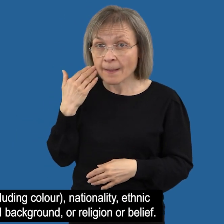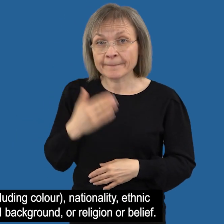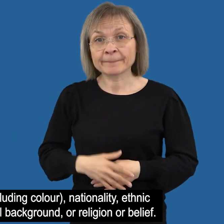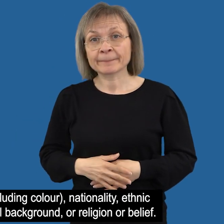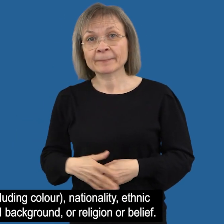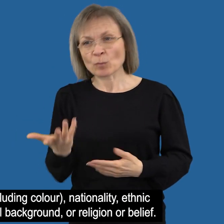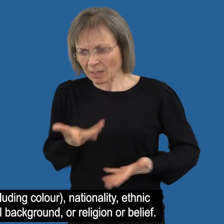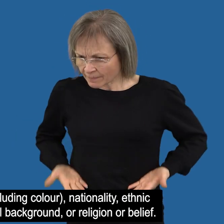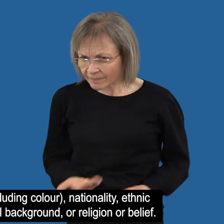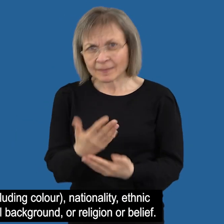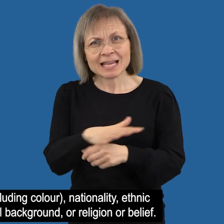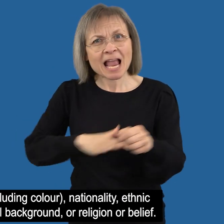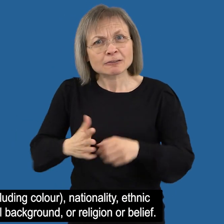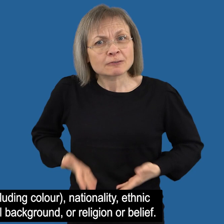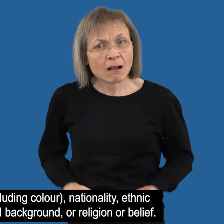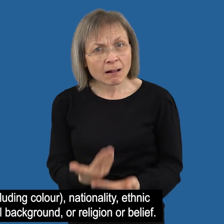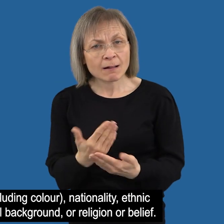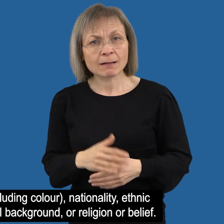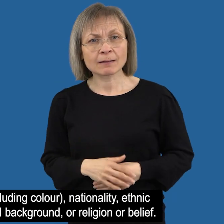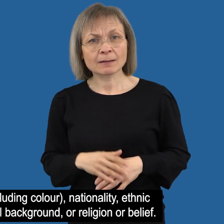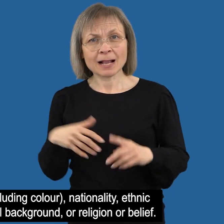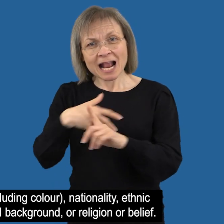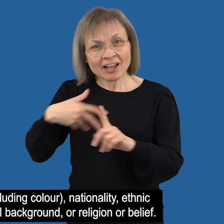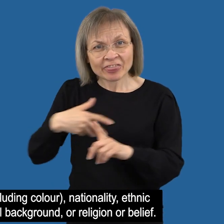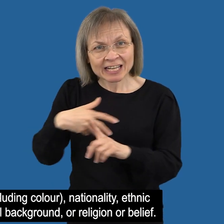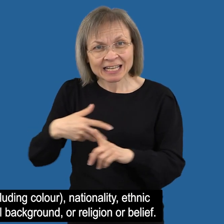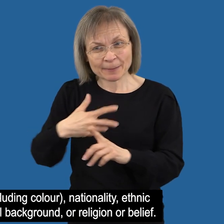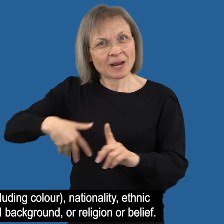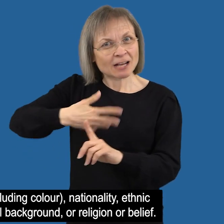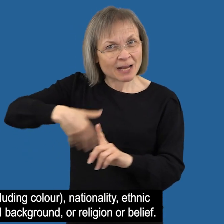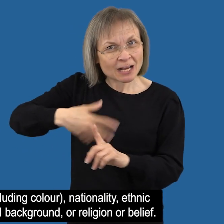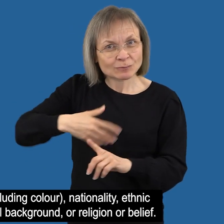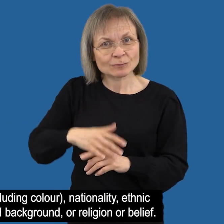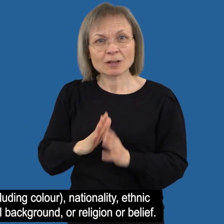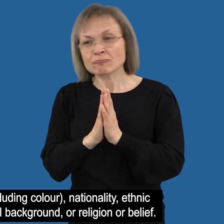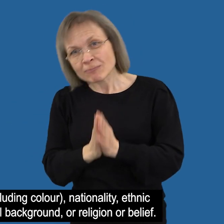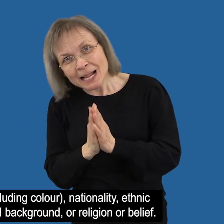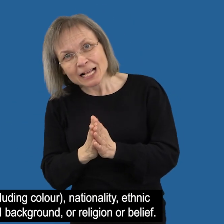colour, nationality, ethnic or national background, or religion or belief.